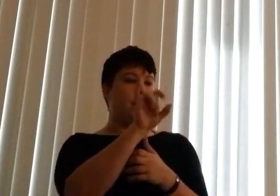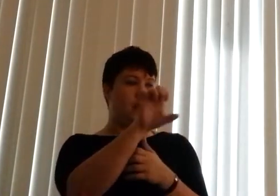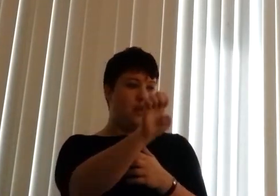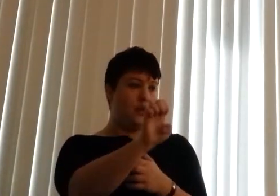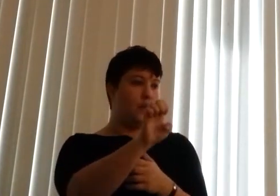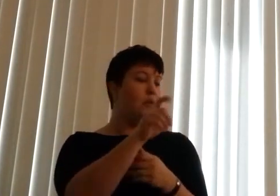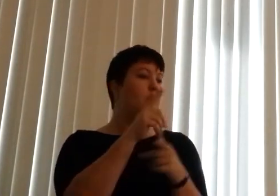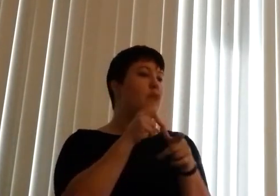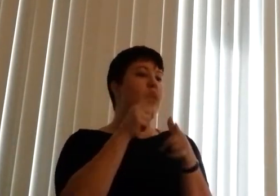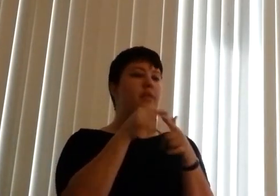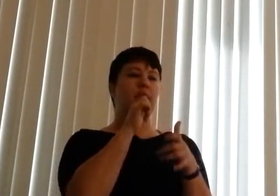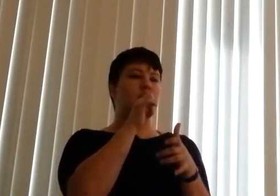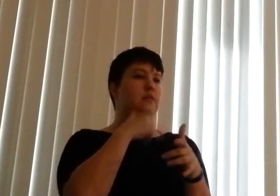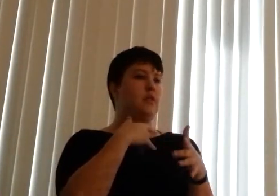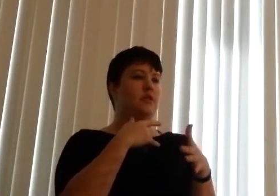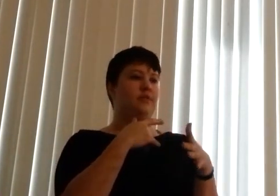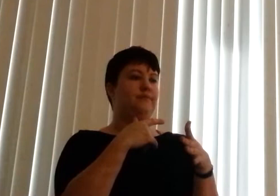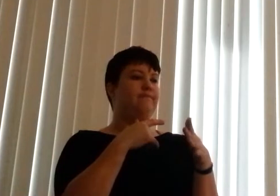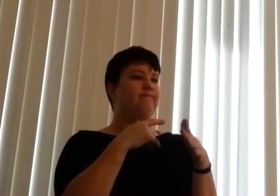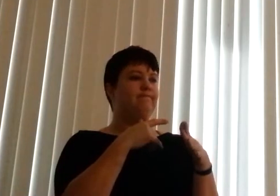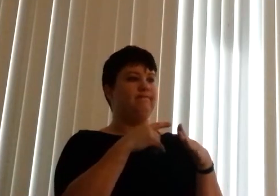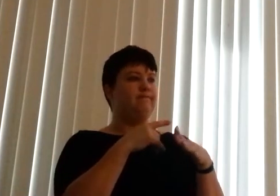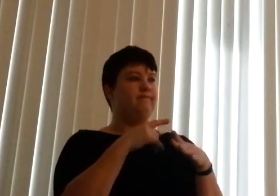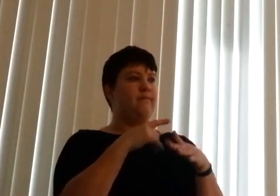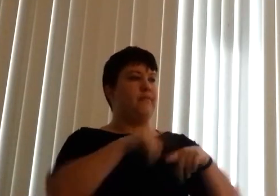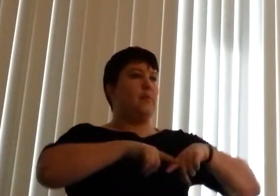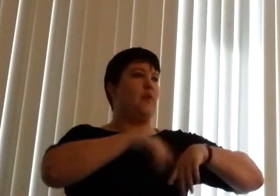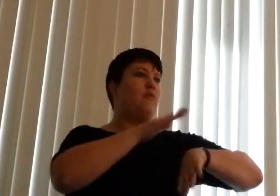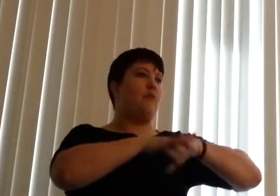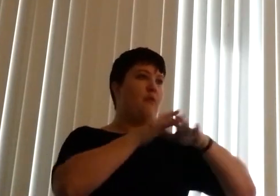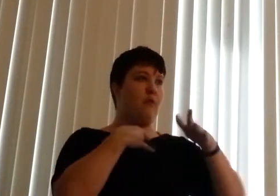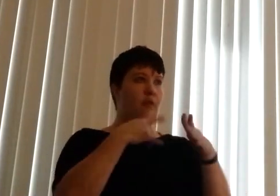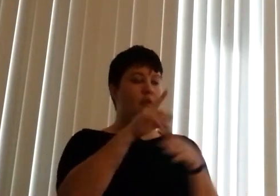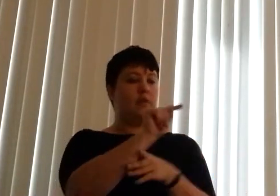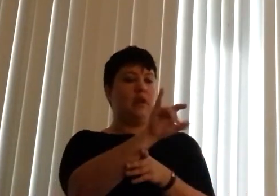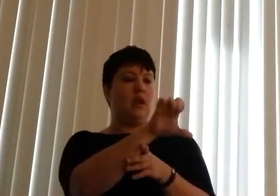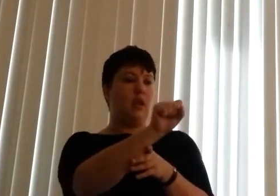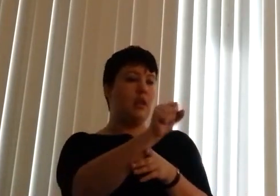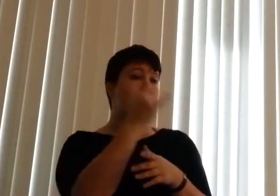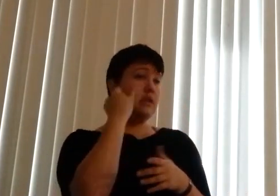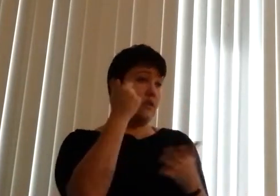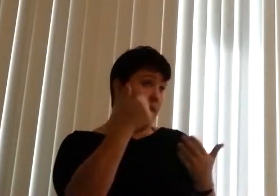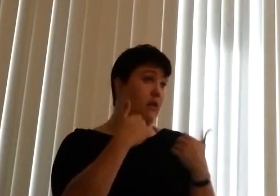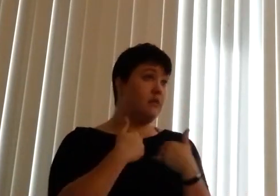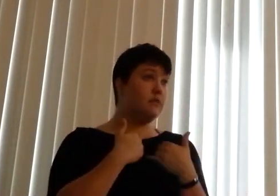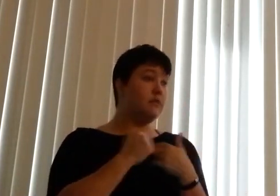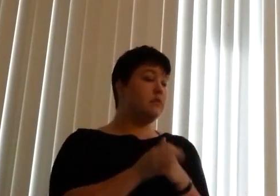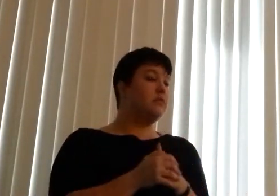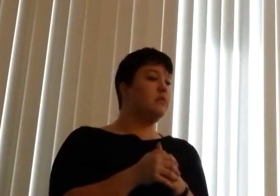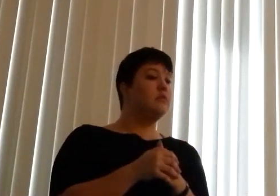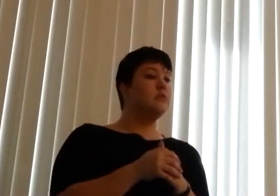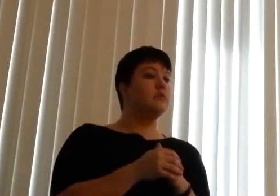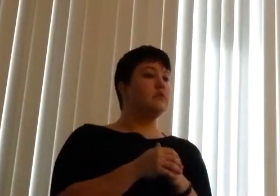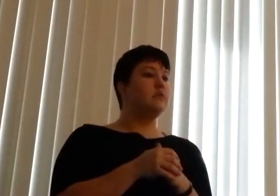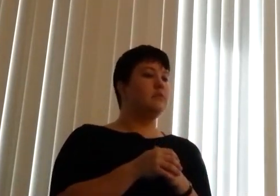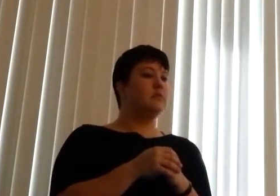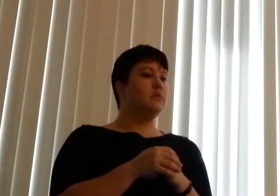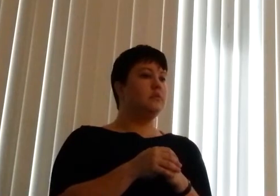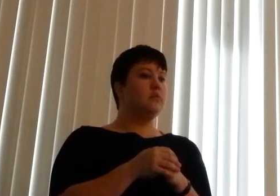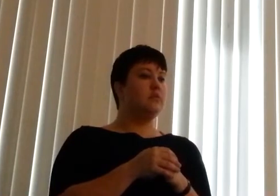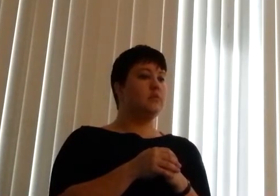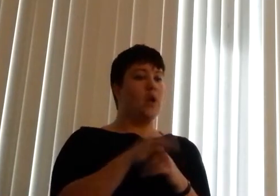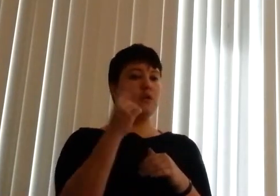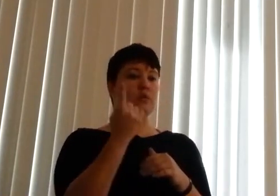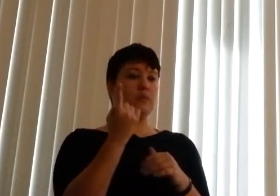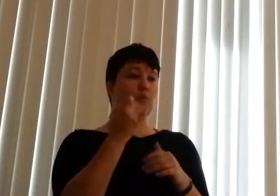on the basis of its intelligence or talents, if it has any. So someone who's